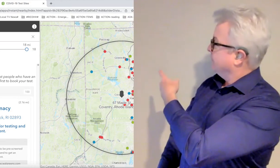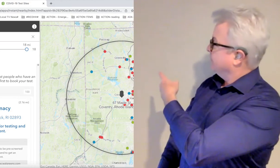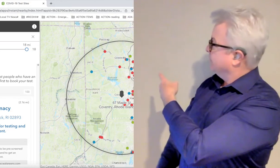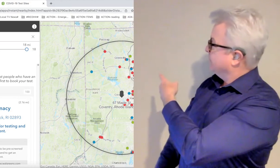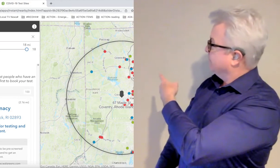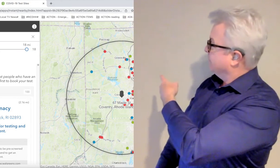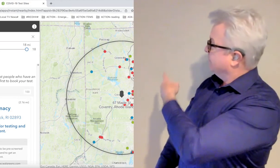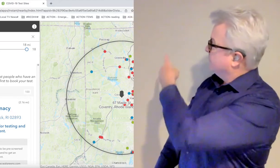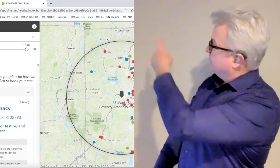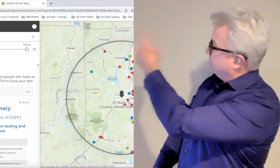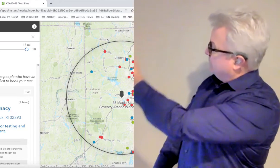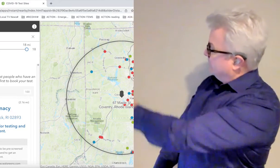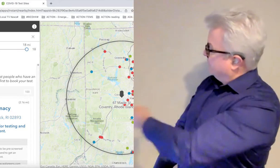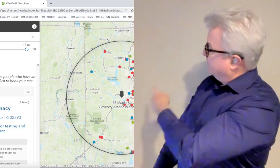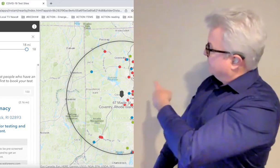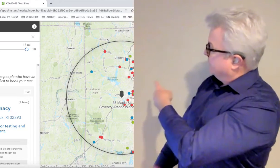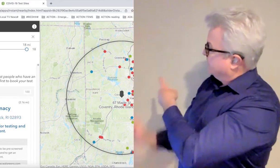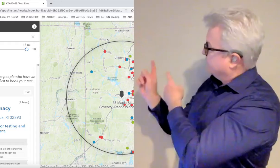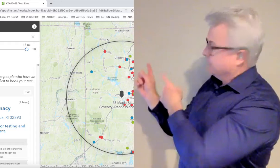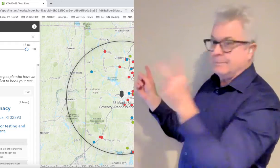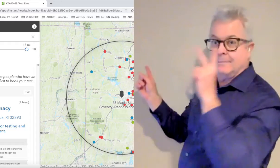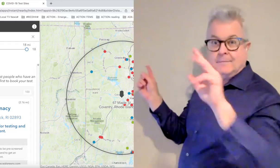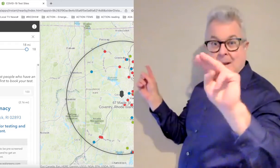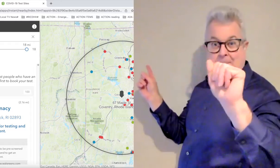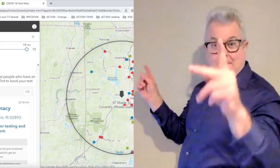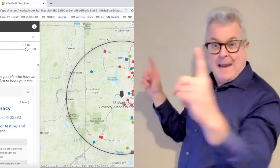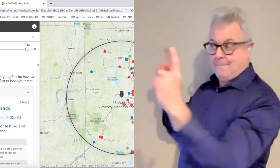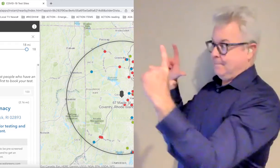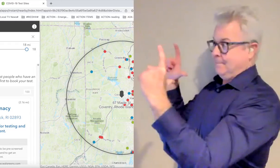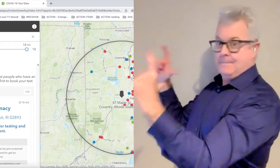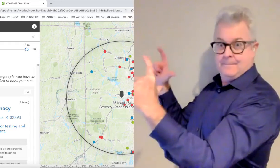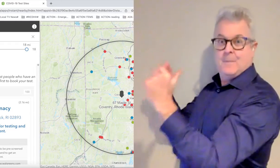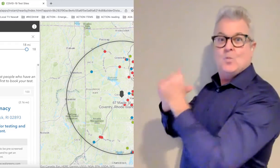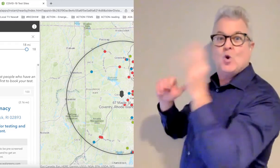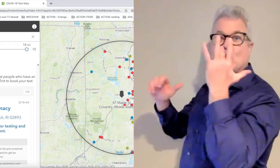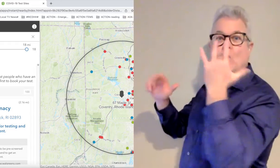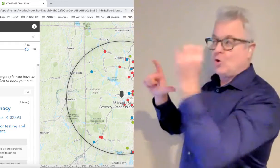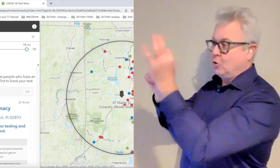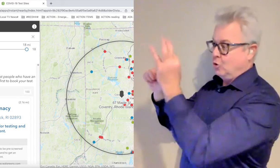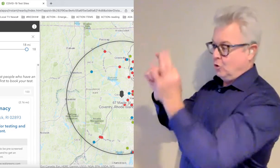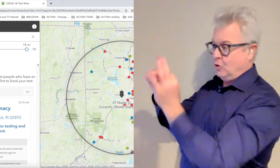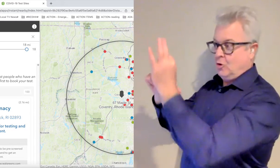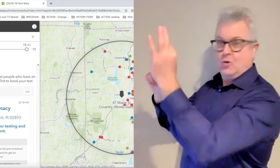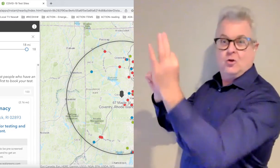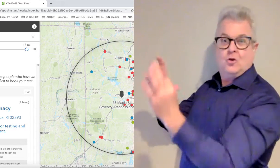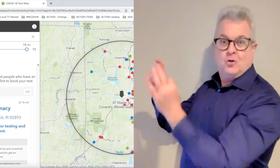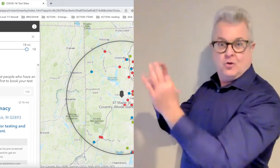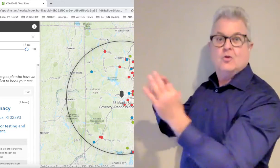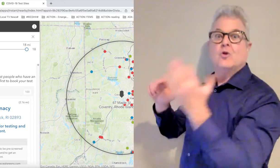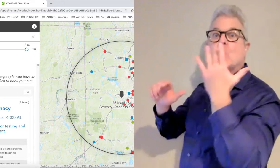similar to what's behind me now. Everything in this circle. Now, if you see this map here, you'll see that there are three